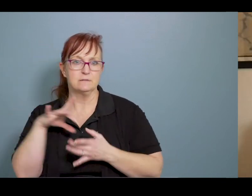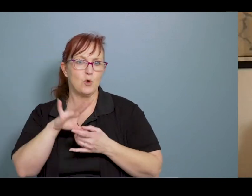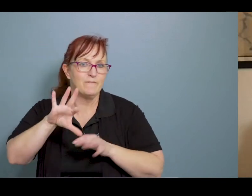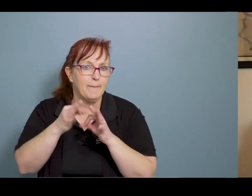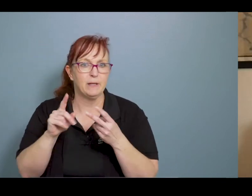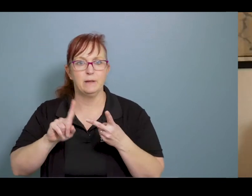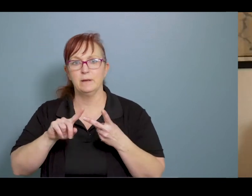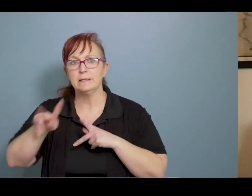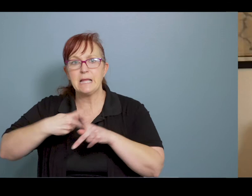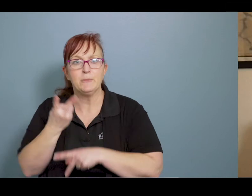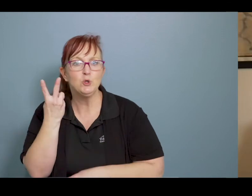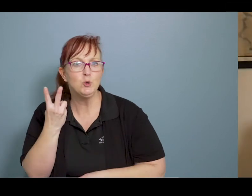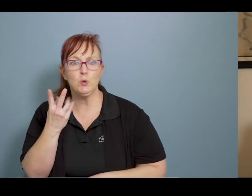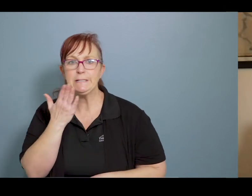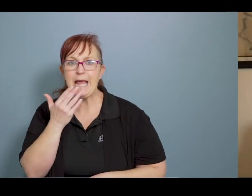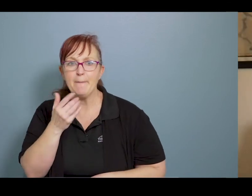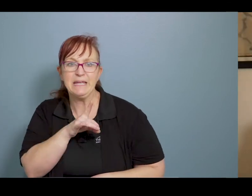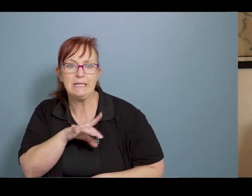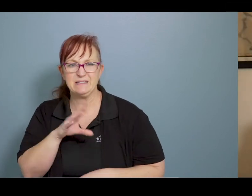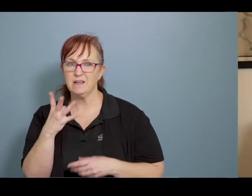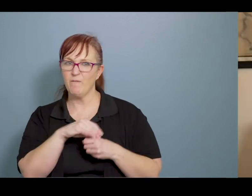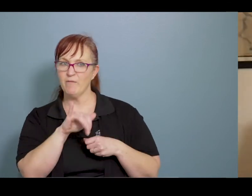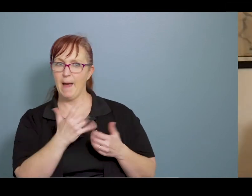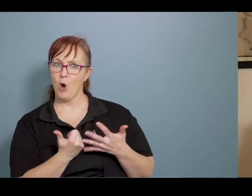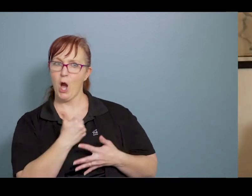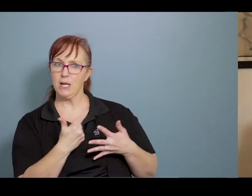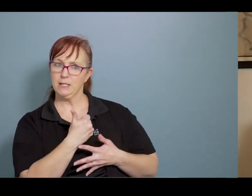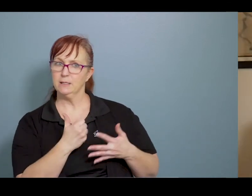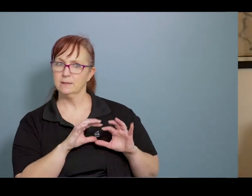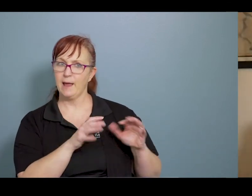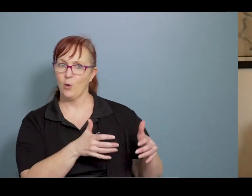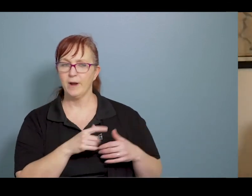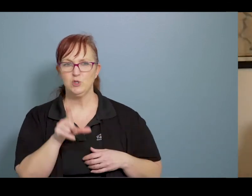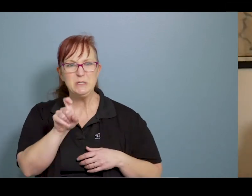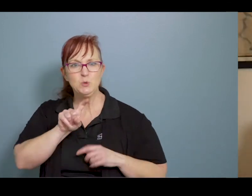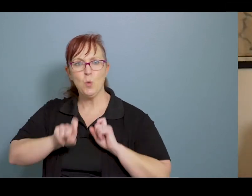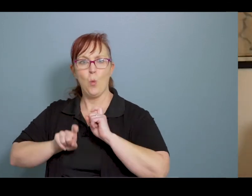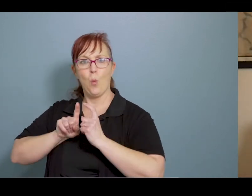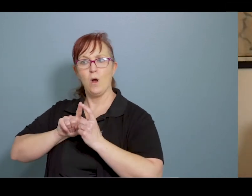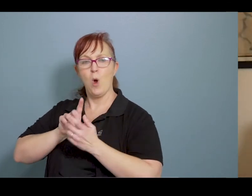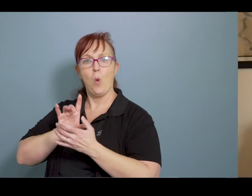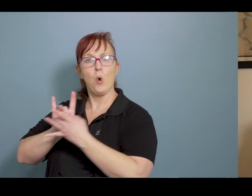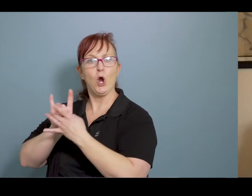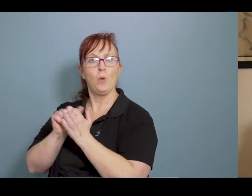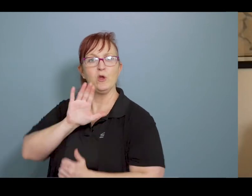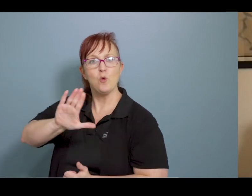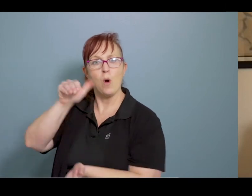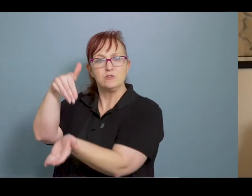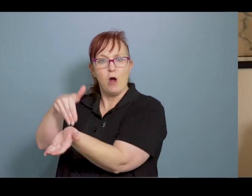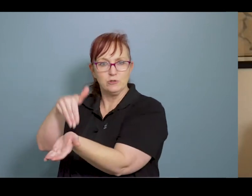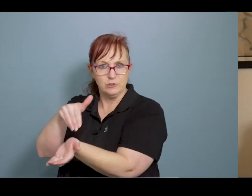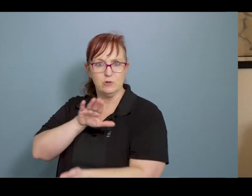a type 2 diabetic, you're going to be in that category. Work with your doctor, with your regular